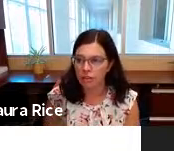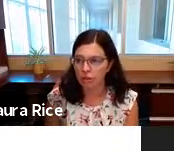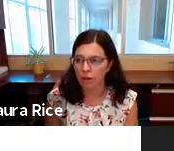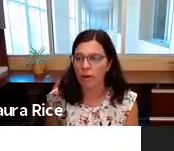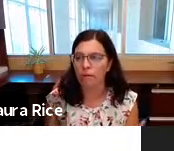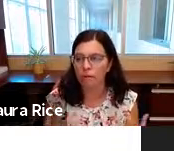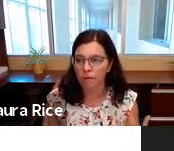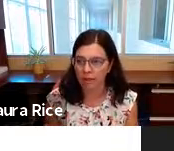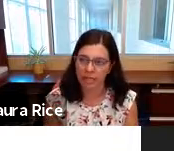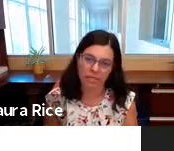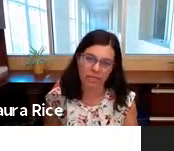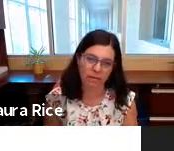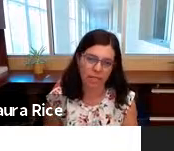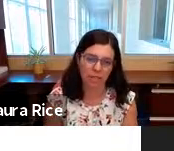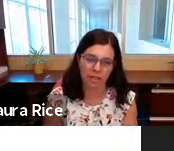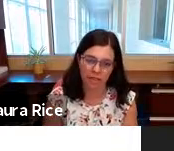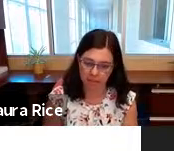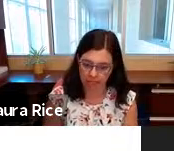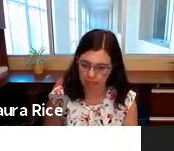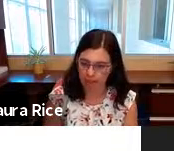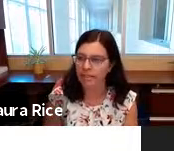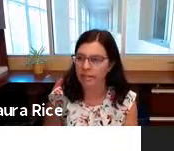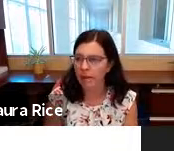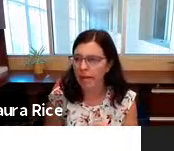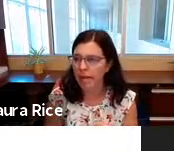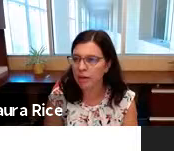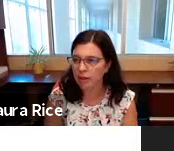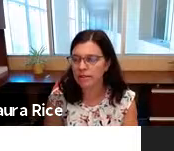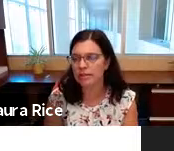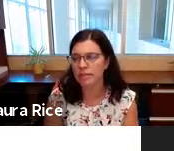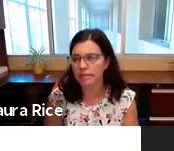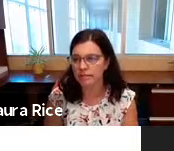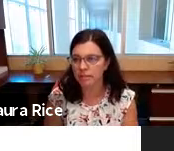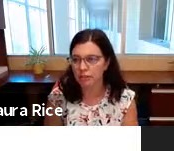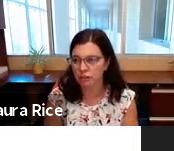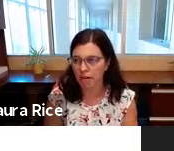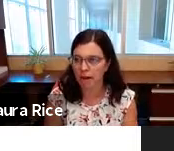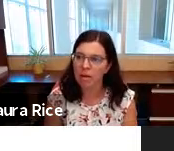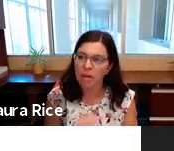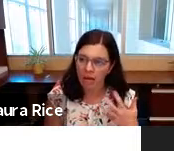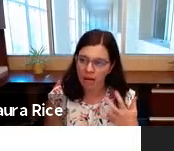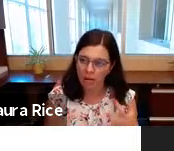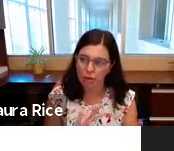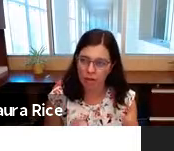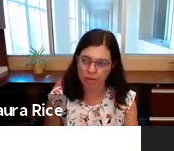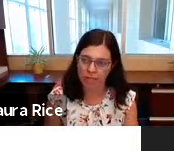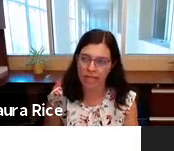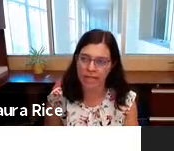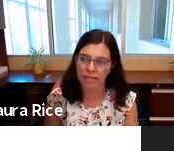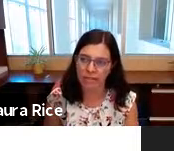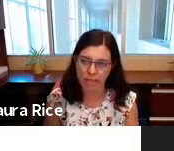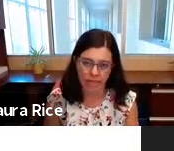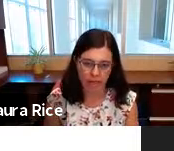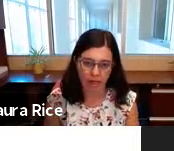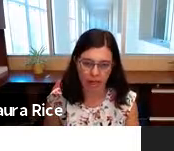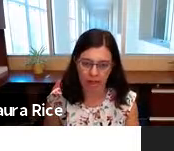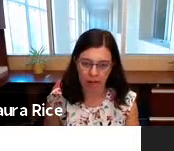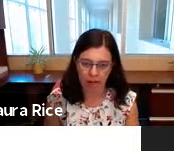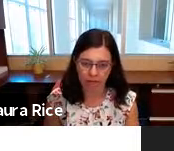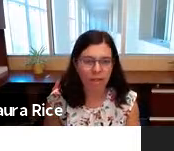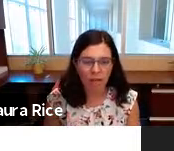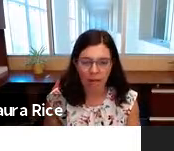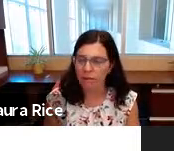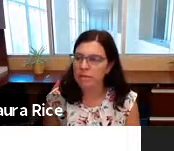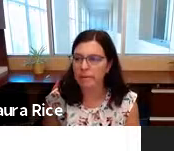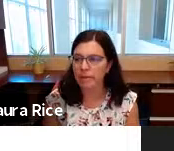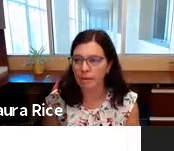doffing. So really need to make sure there's like an elastic band or there's an easy strap so the person can easily get it on and